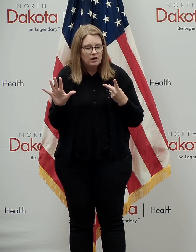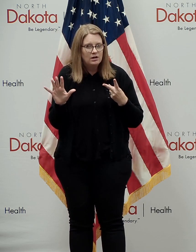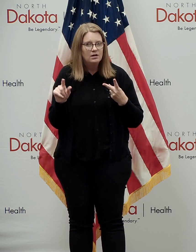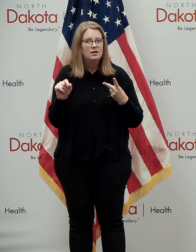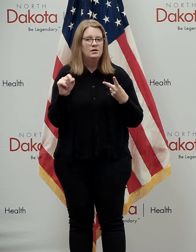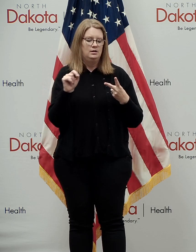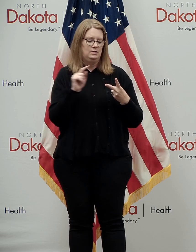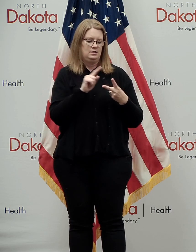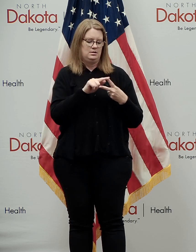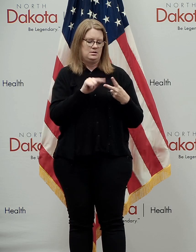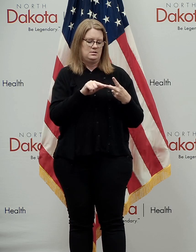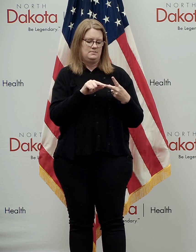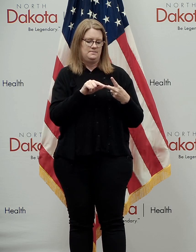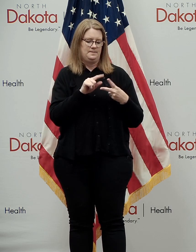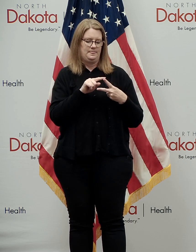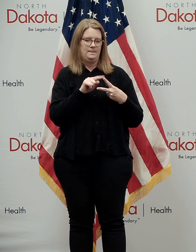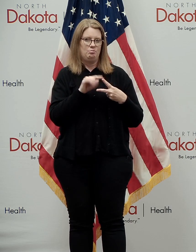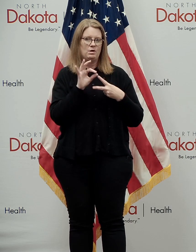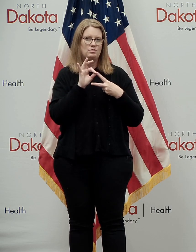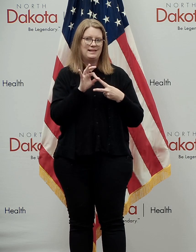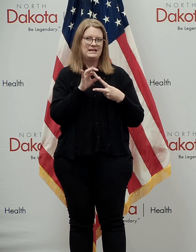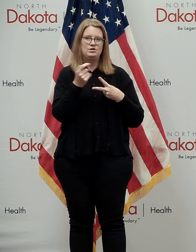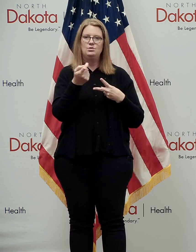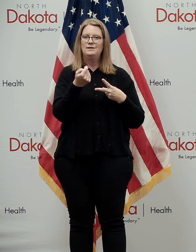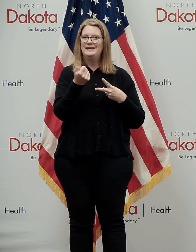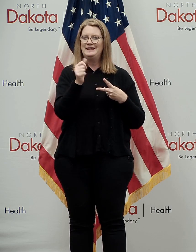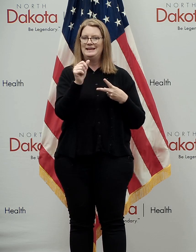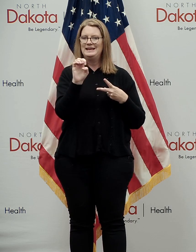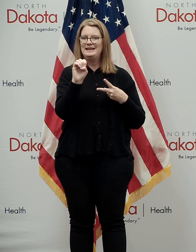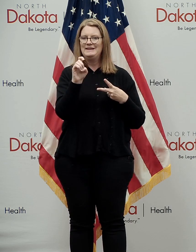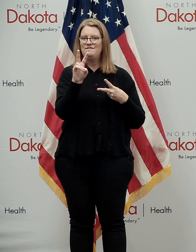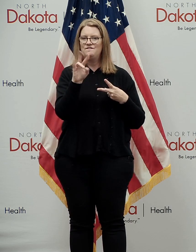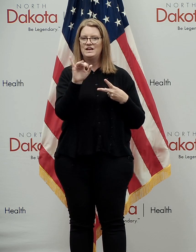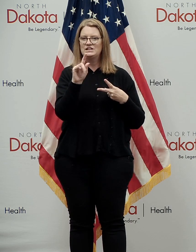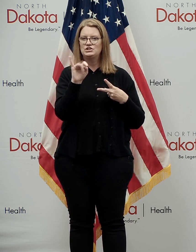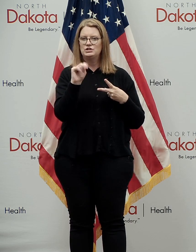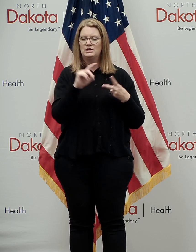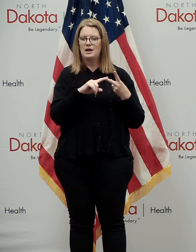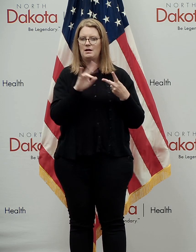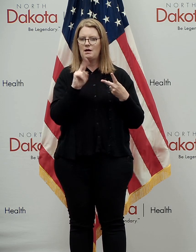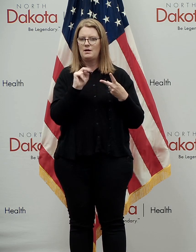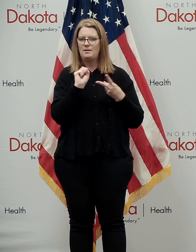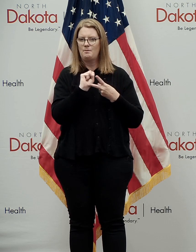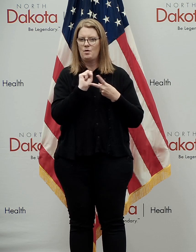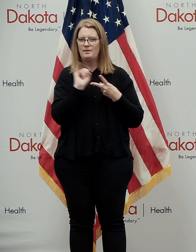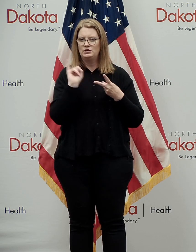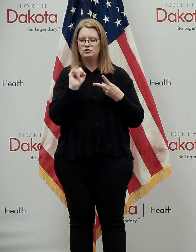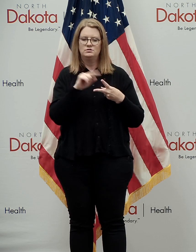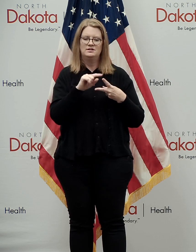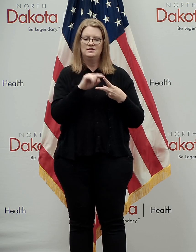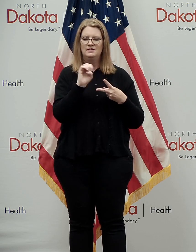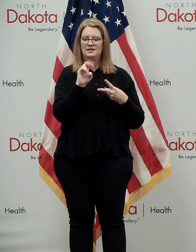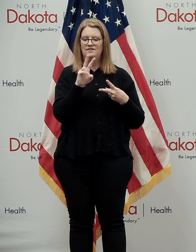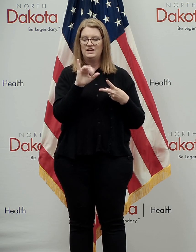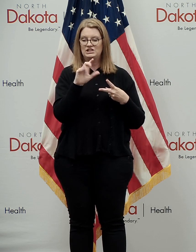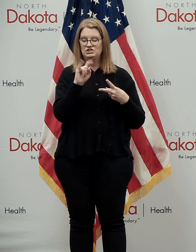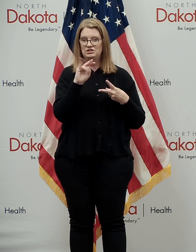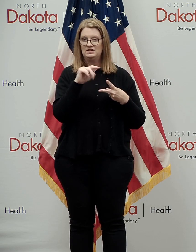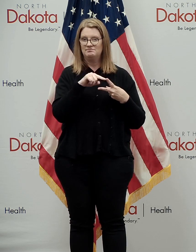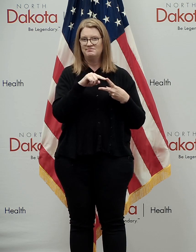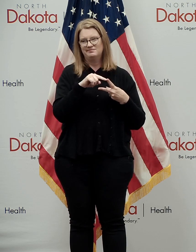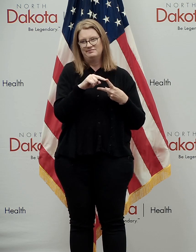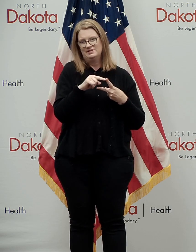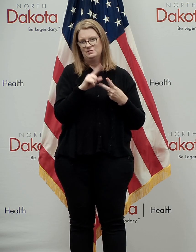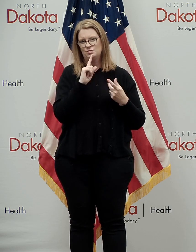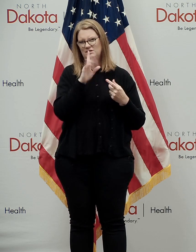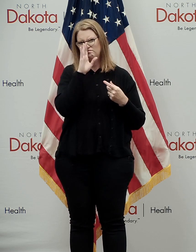to do with the one related to eviction, the other one related to unemployment insurance. The eviction one, I think, is pretty straightforward because this is similar to